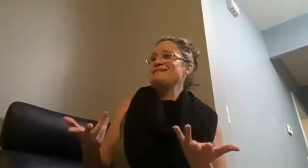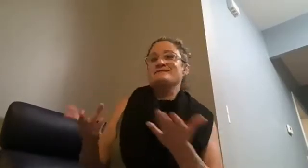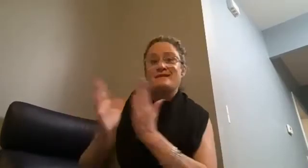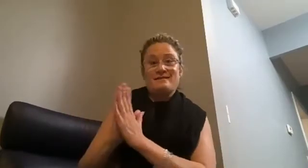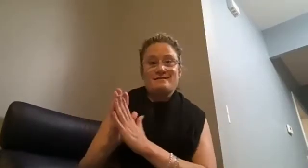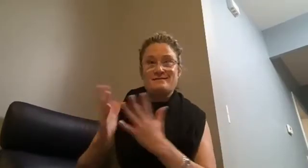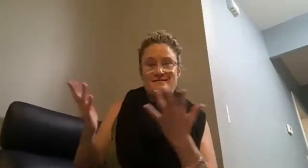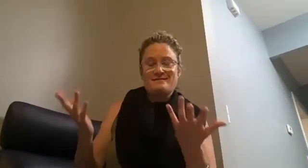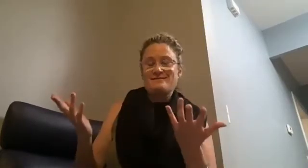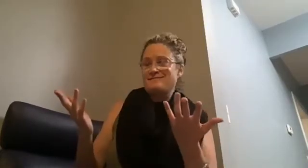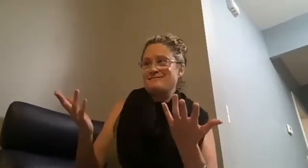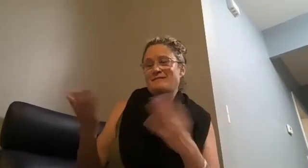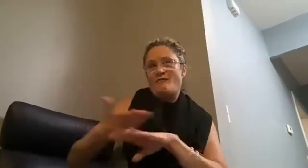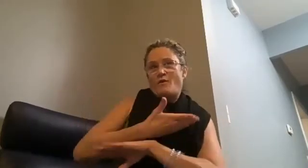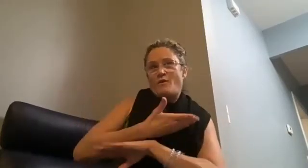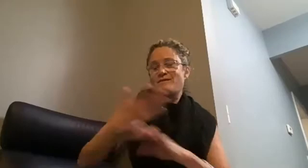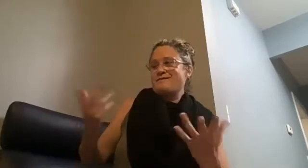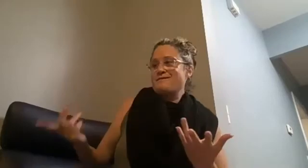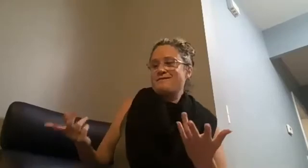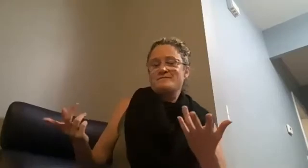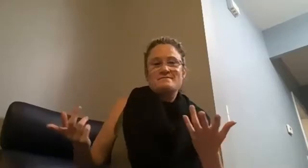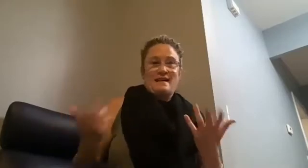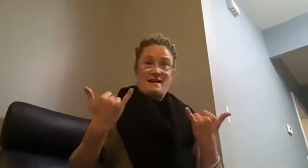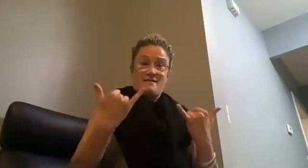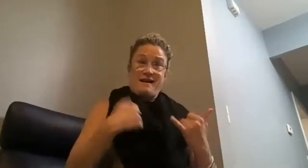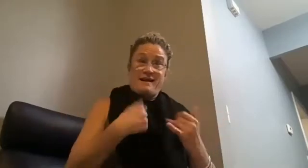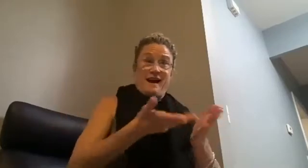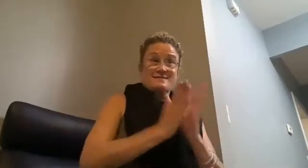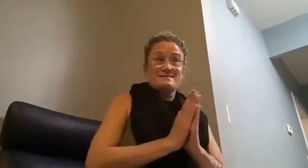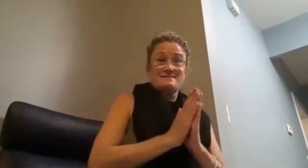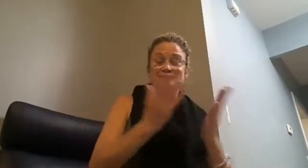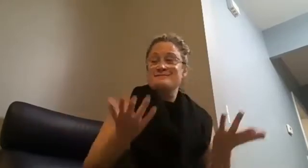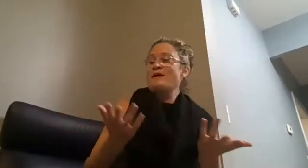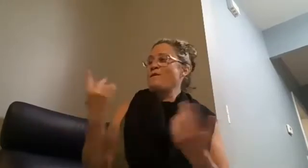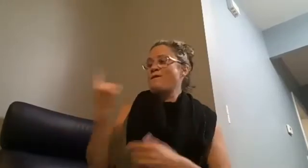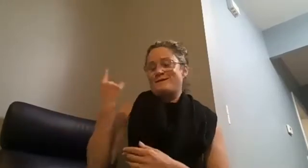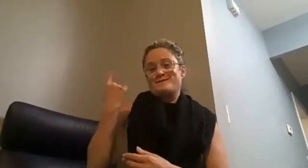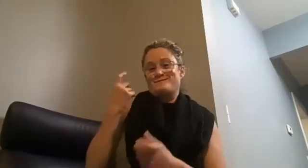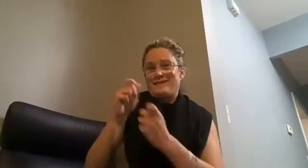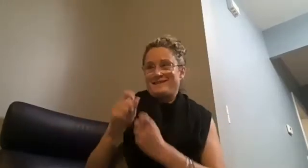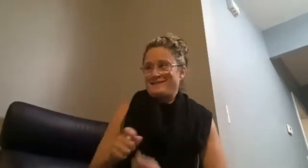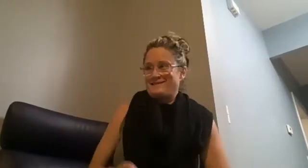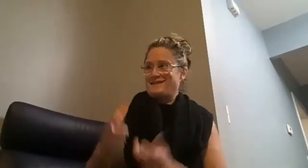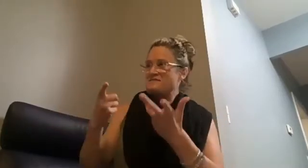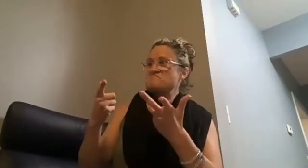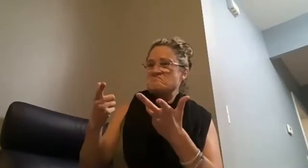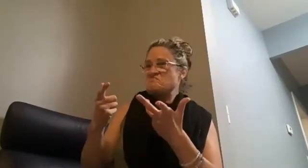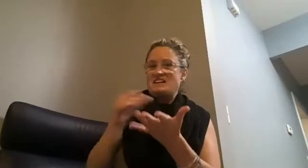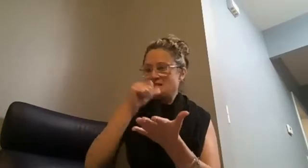that question, which I do too when I do inventories, and generally is almost always accurate, that there was stuff people didn't wrote down. And just the